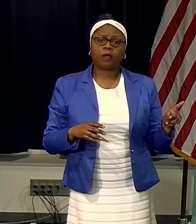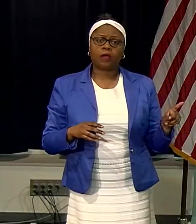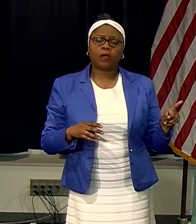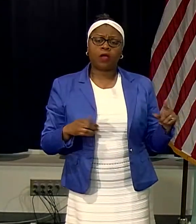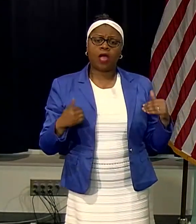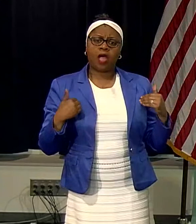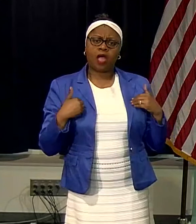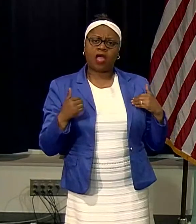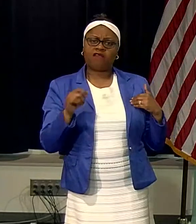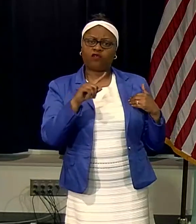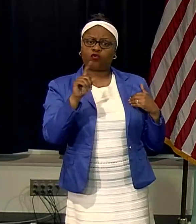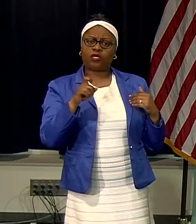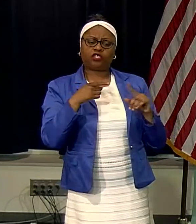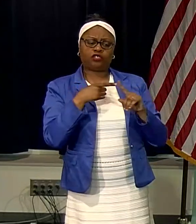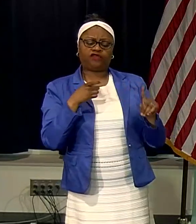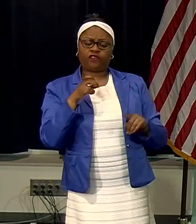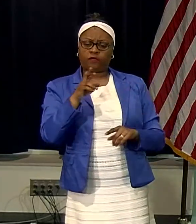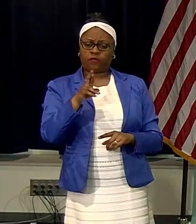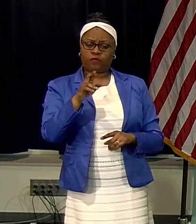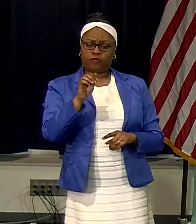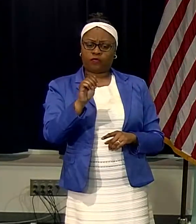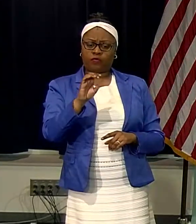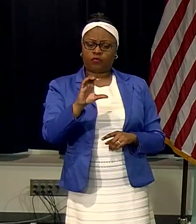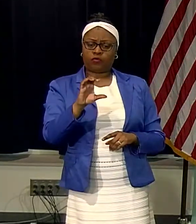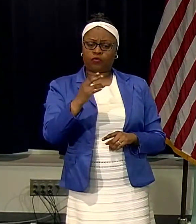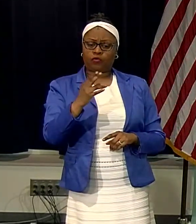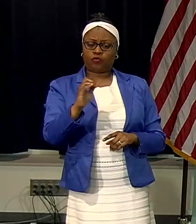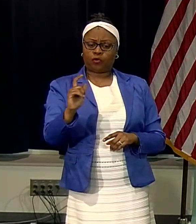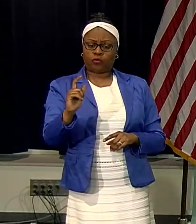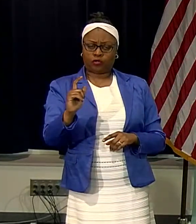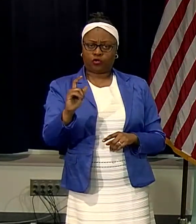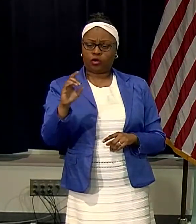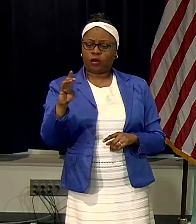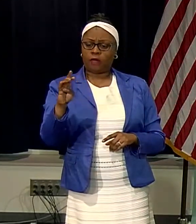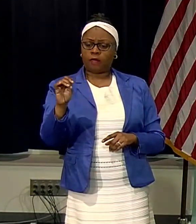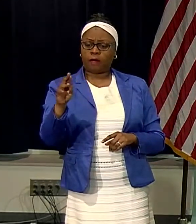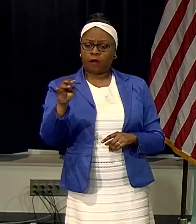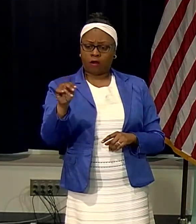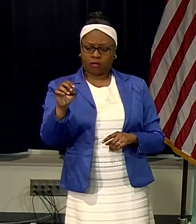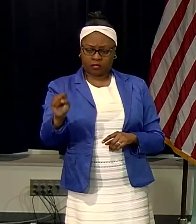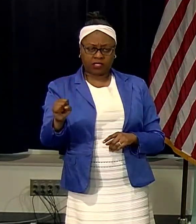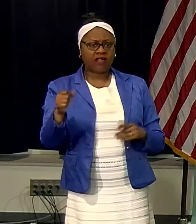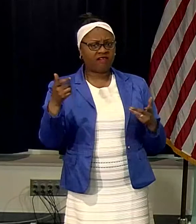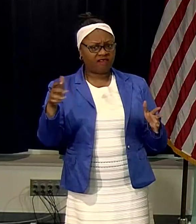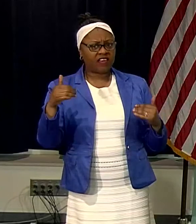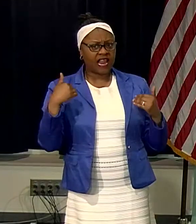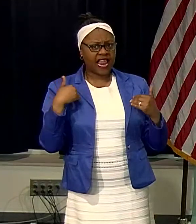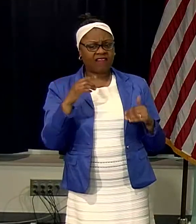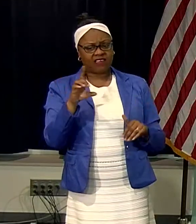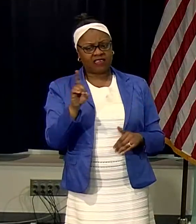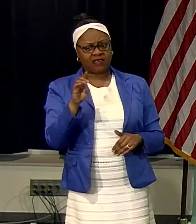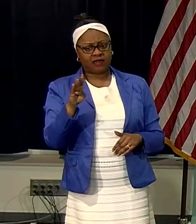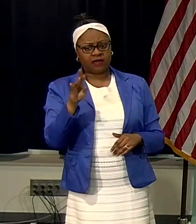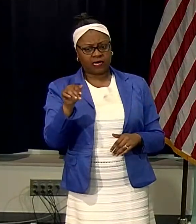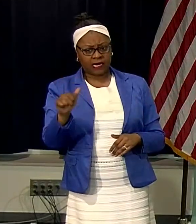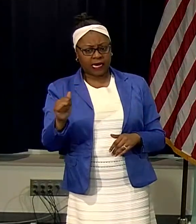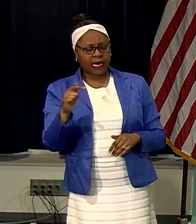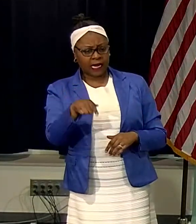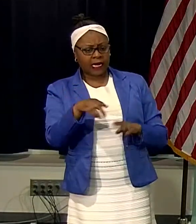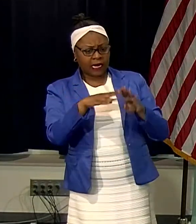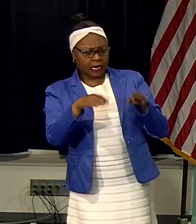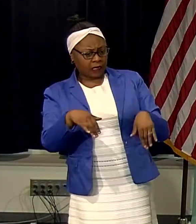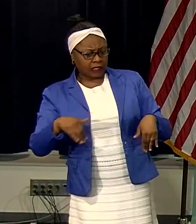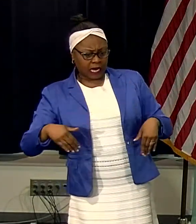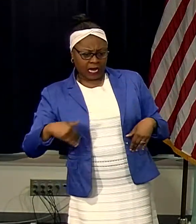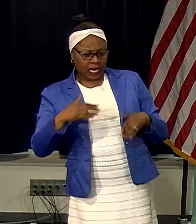question from Rachel Barnes, who has a DLBA property that she's not been able to reach compliance for quite yet. She's